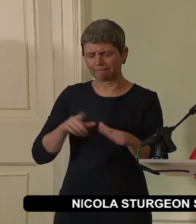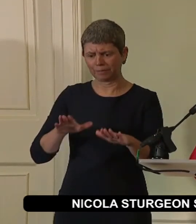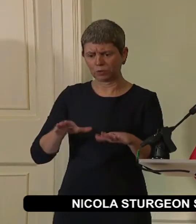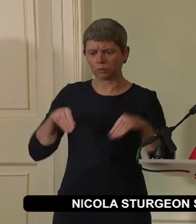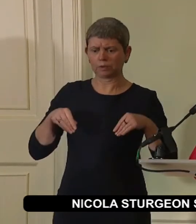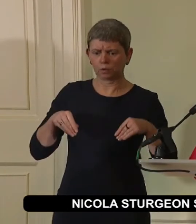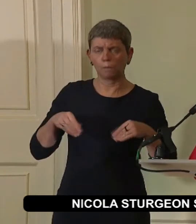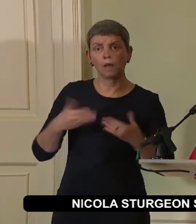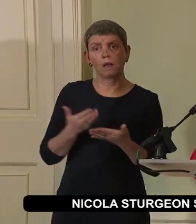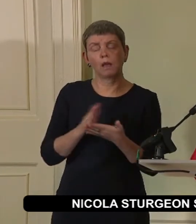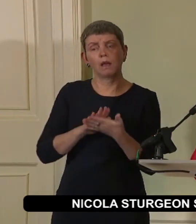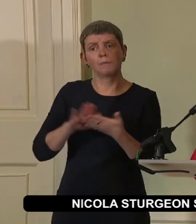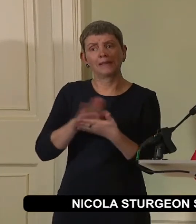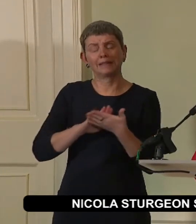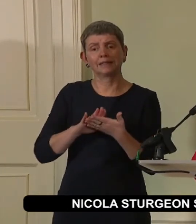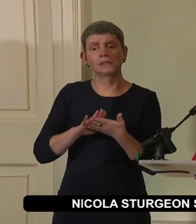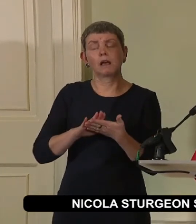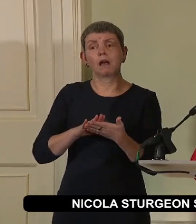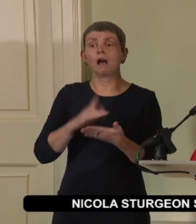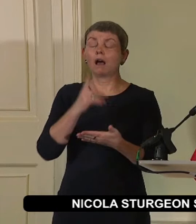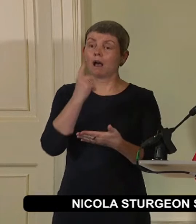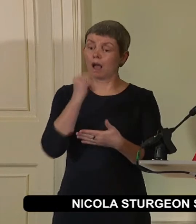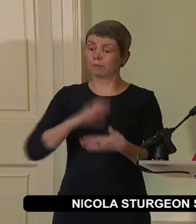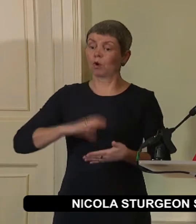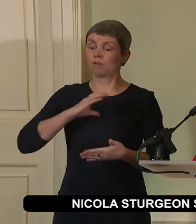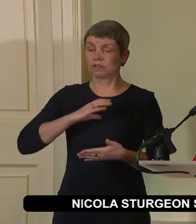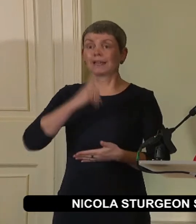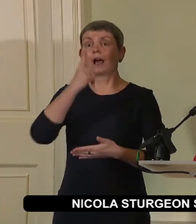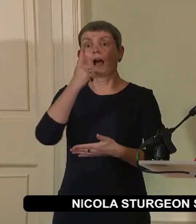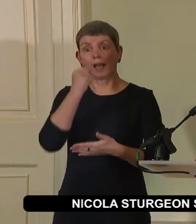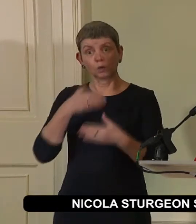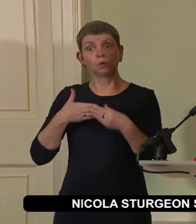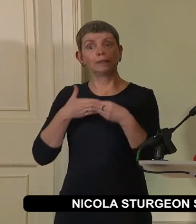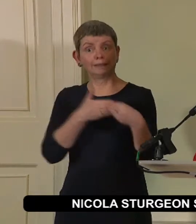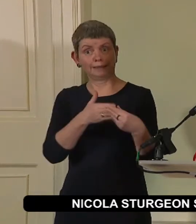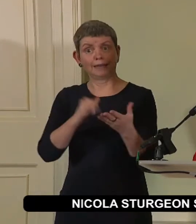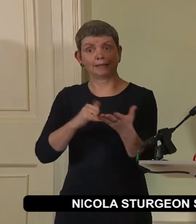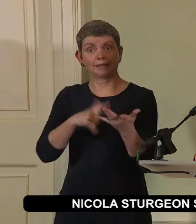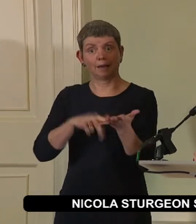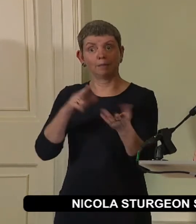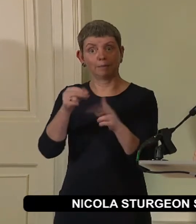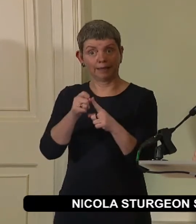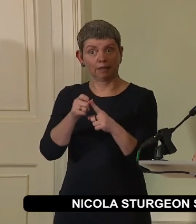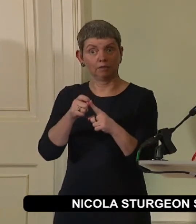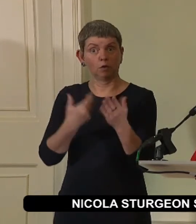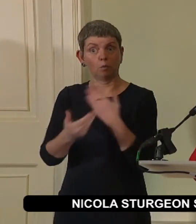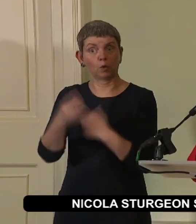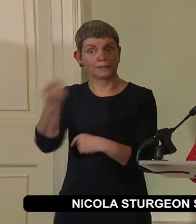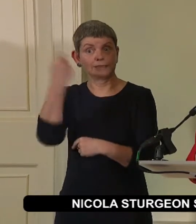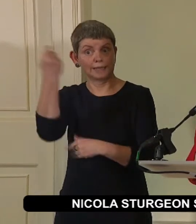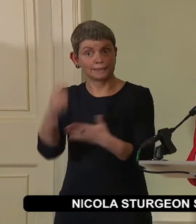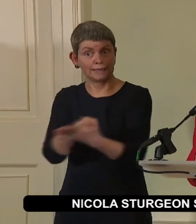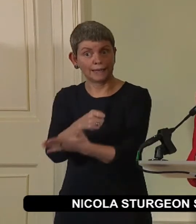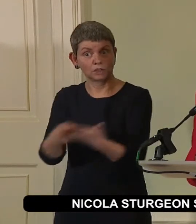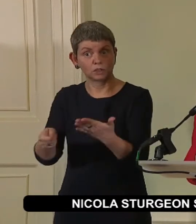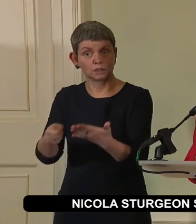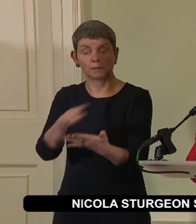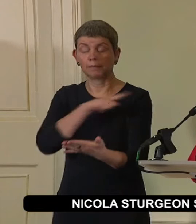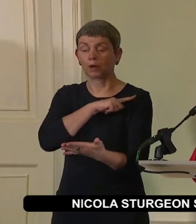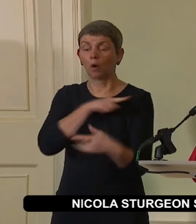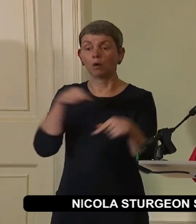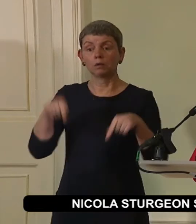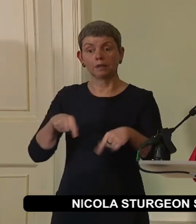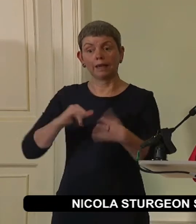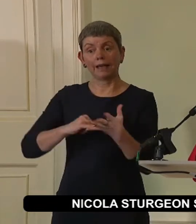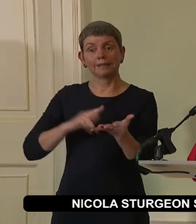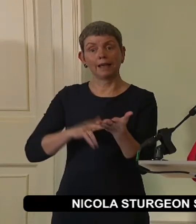confident that I can and would lead the SNP to further electoral success. We remain by far the most trusted party